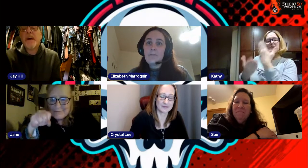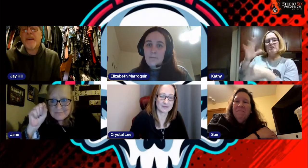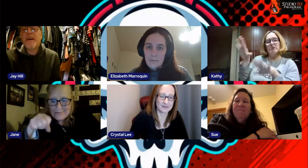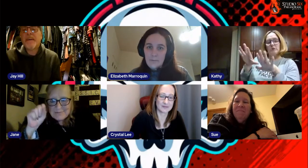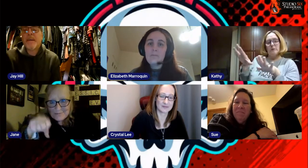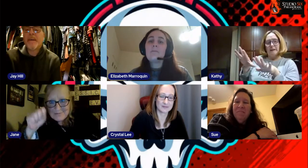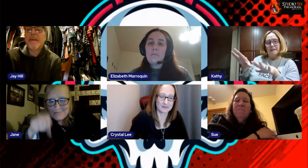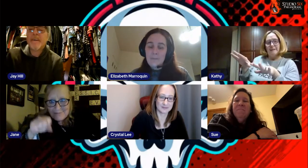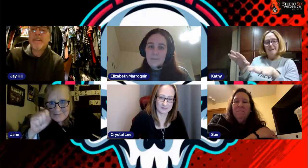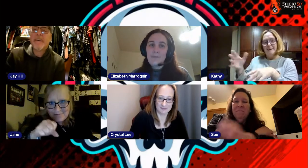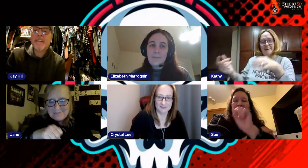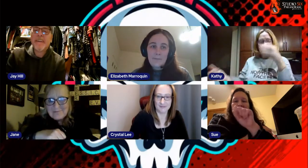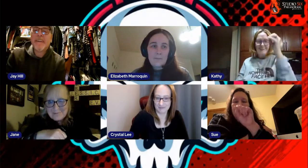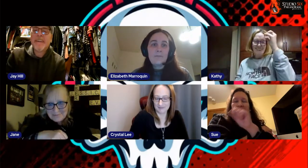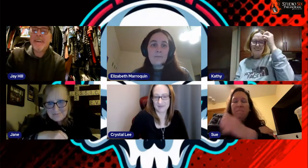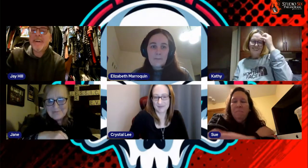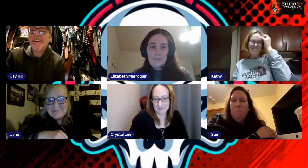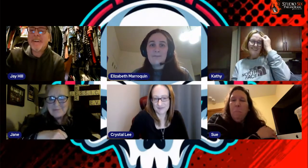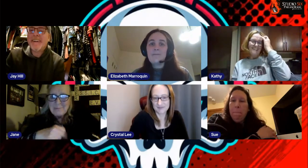hand is.